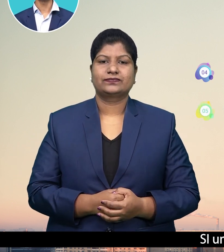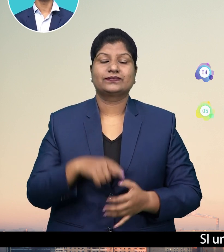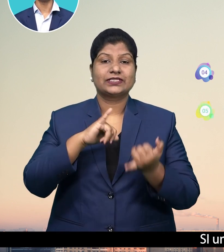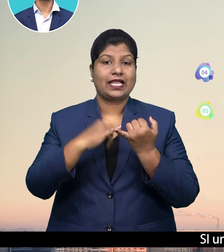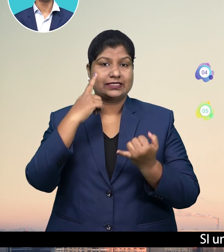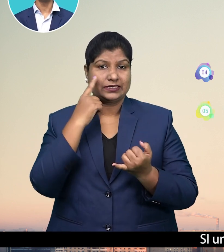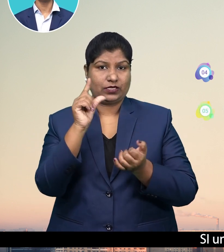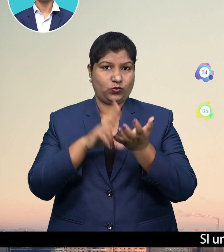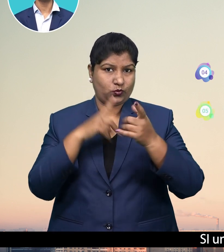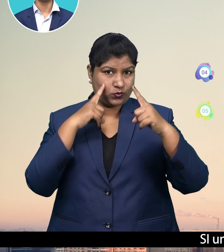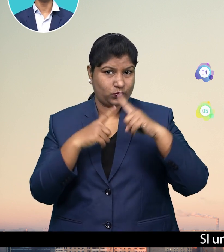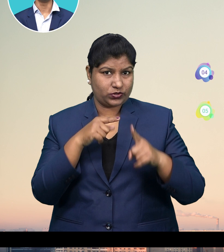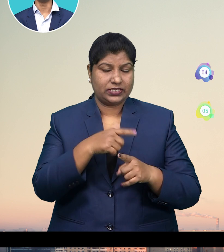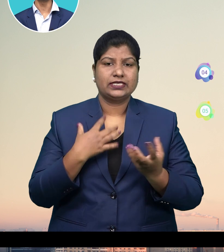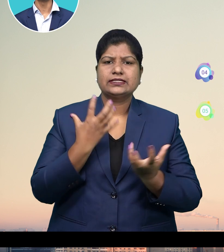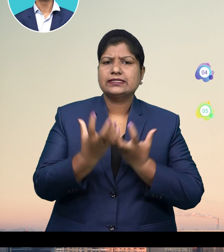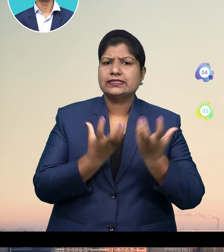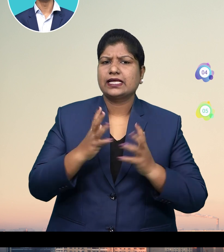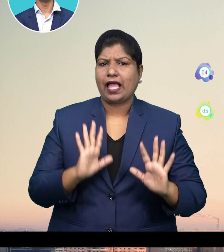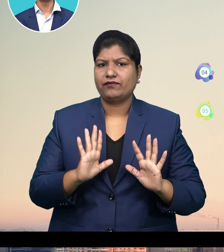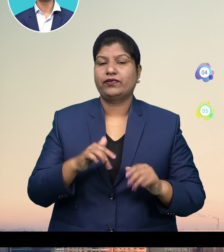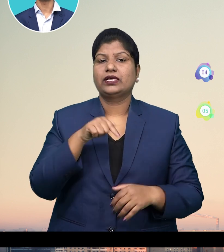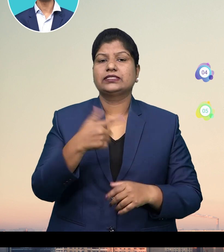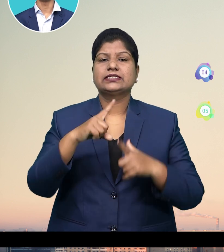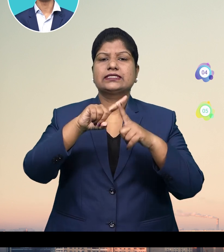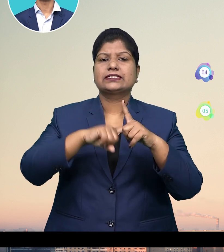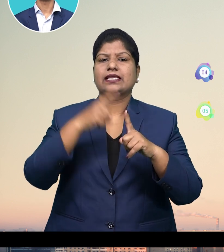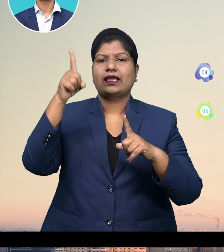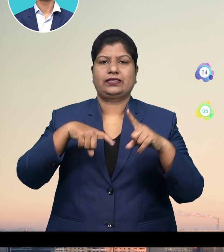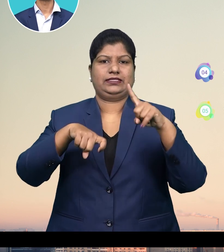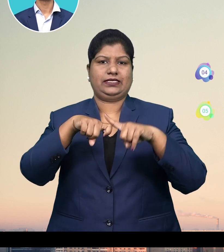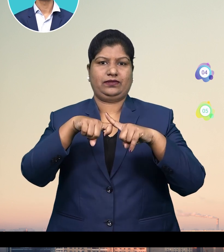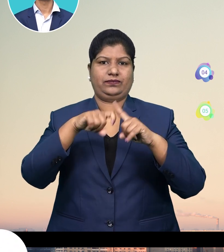SI unit of heat capacity is Joule per Kelvin.